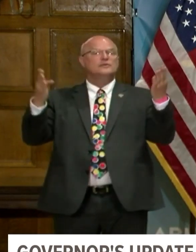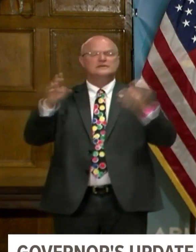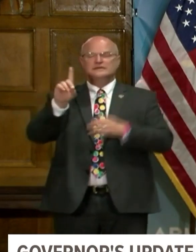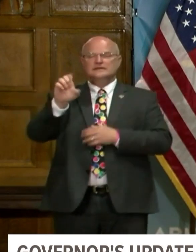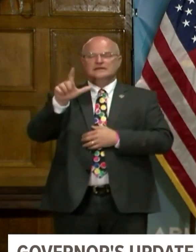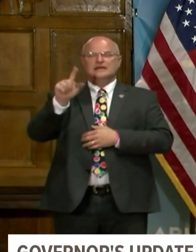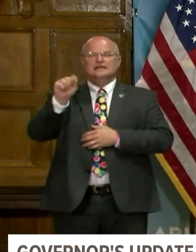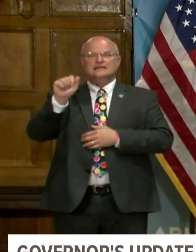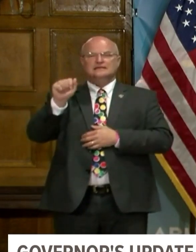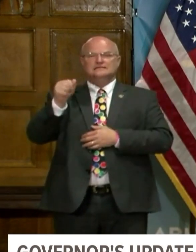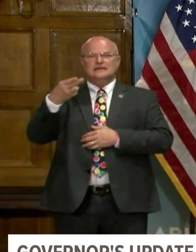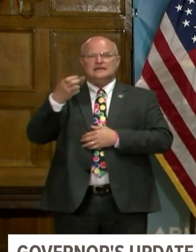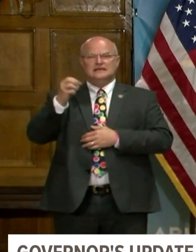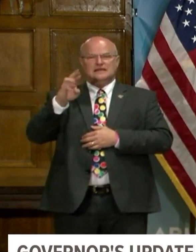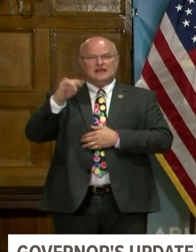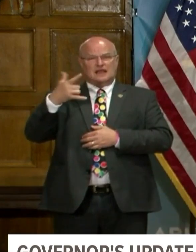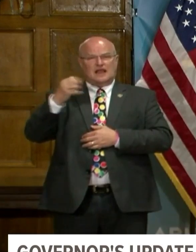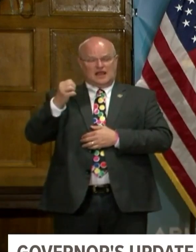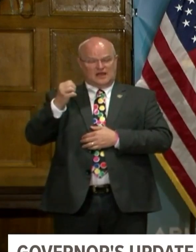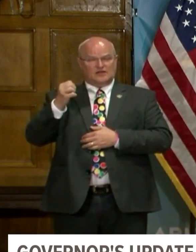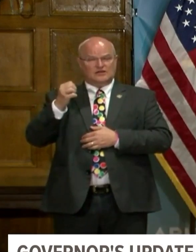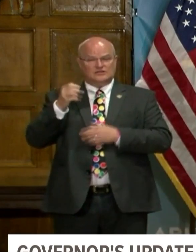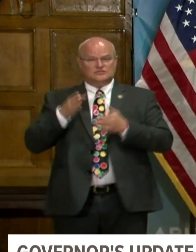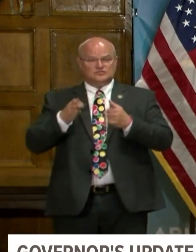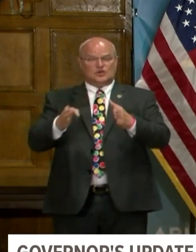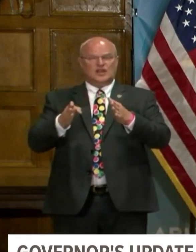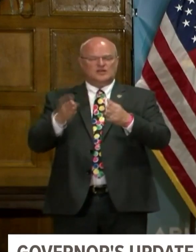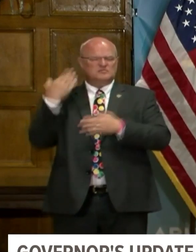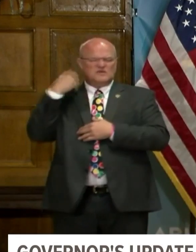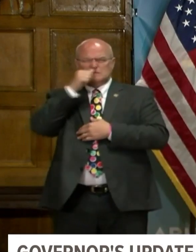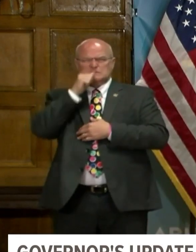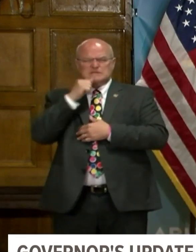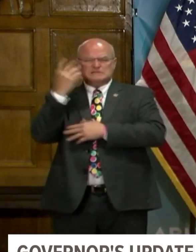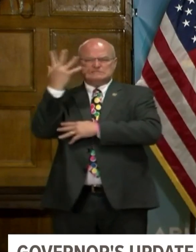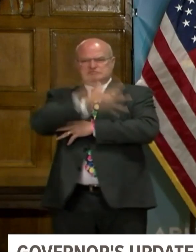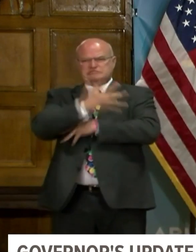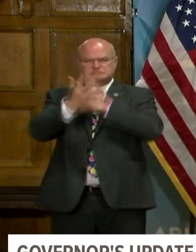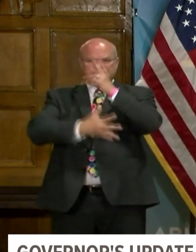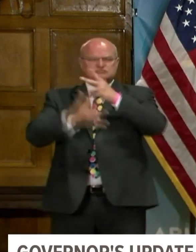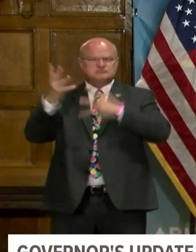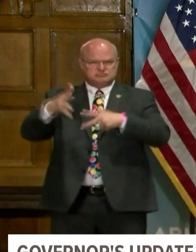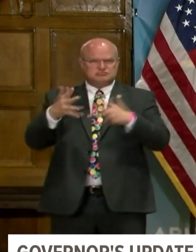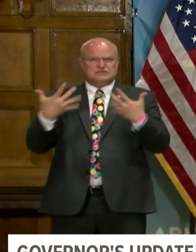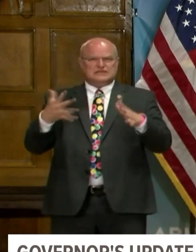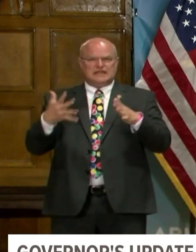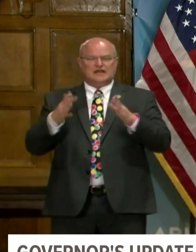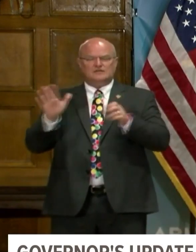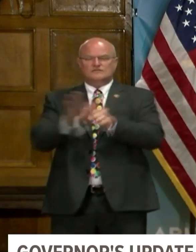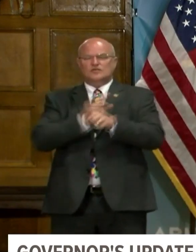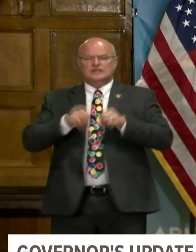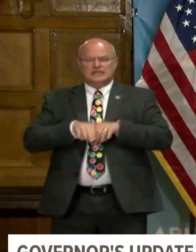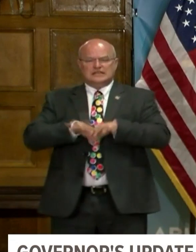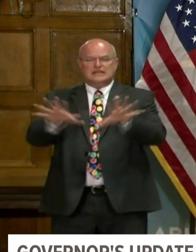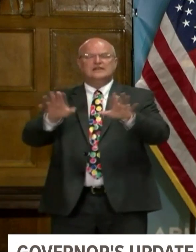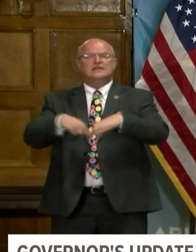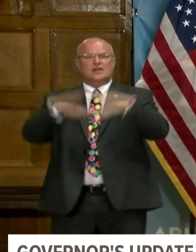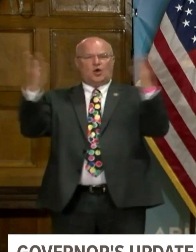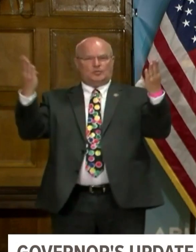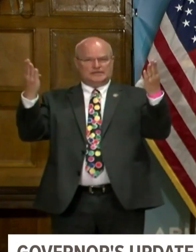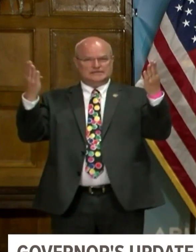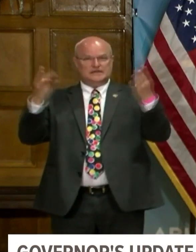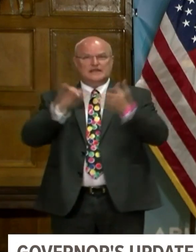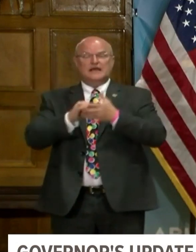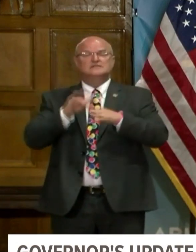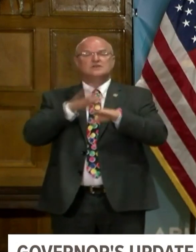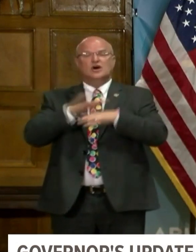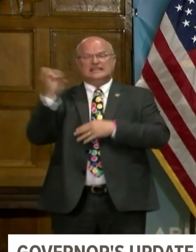Heritage Trail, which had suffered from fallen trees in the recent storm, is now fully cleared and reopened.